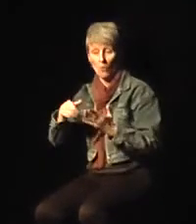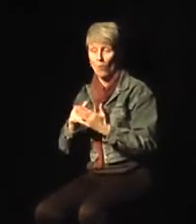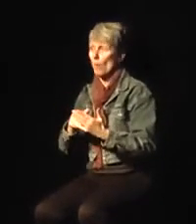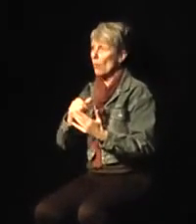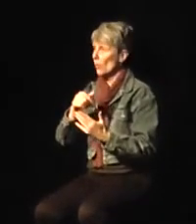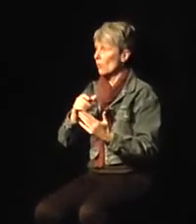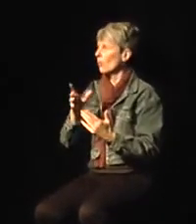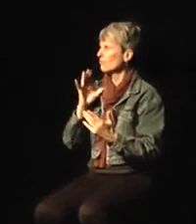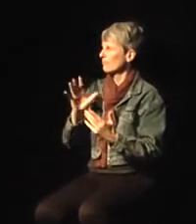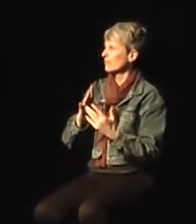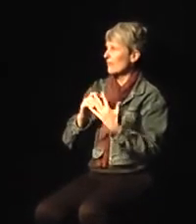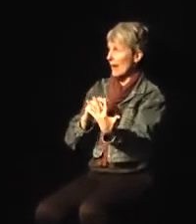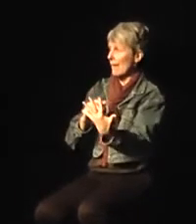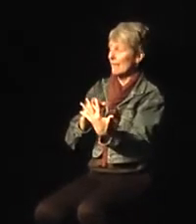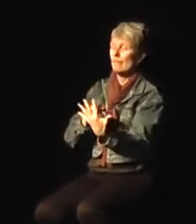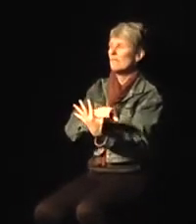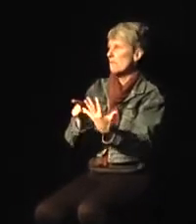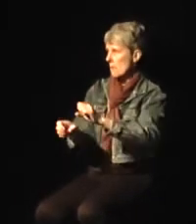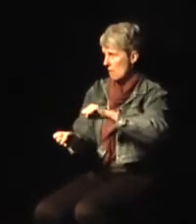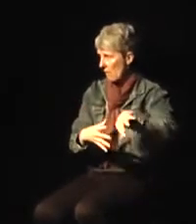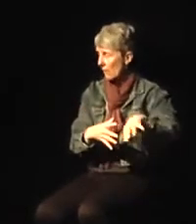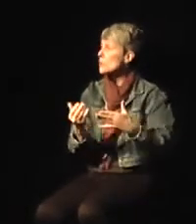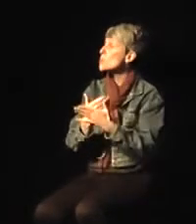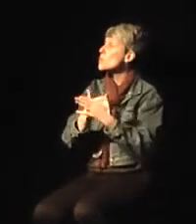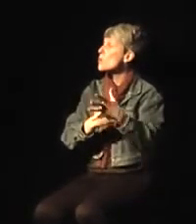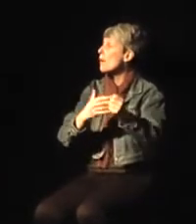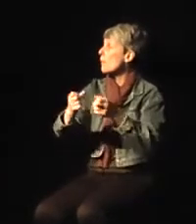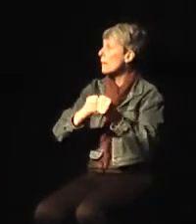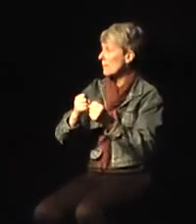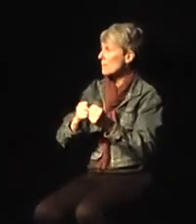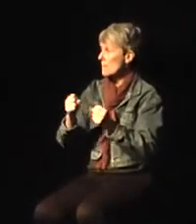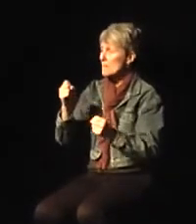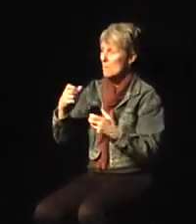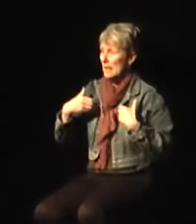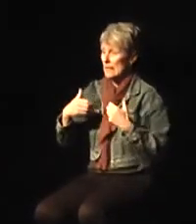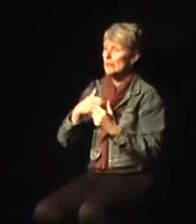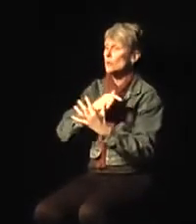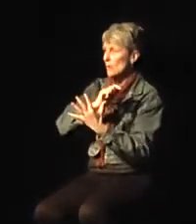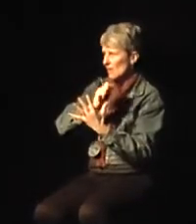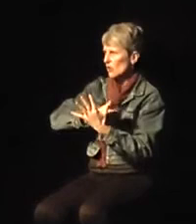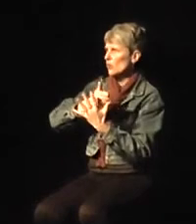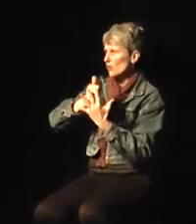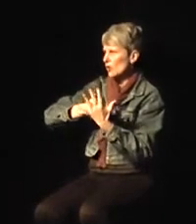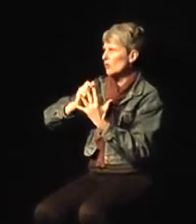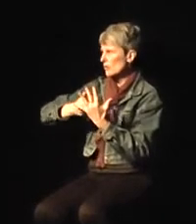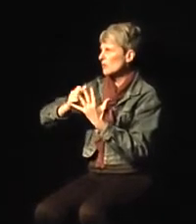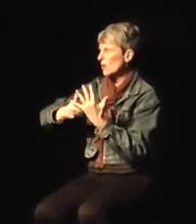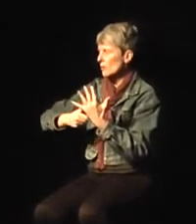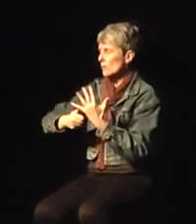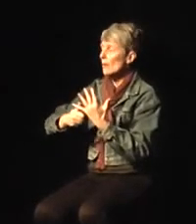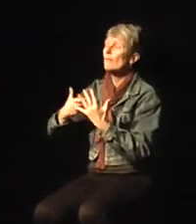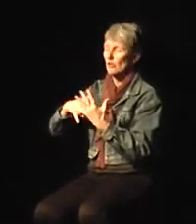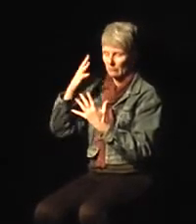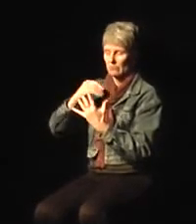the sprayed monkeys with unsprayed monkeys, one at a time, and each in its turn was